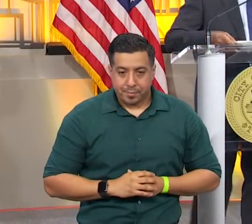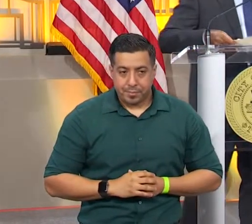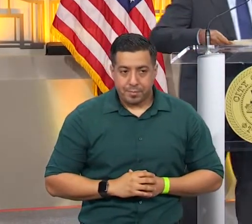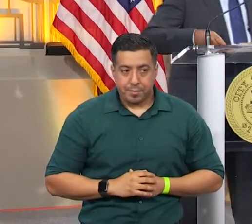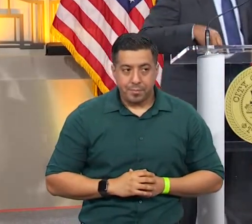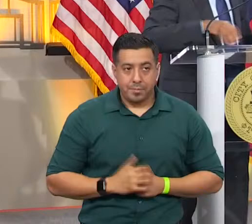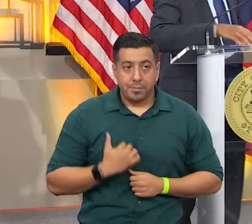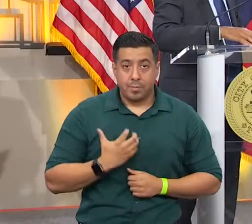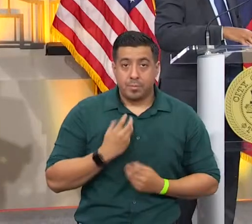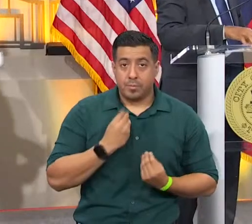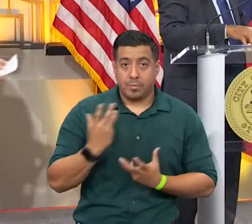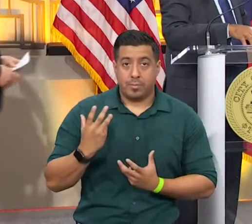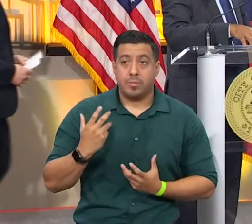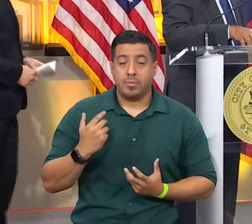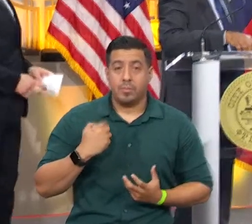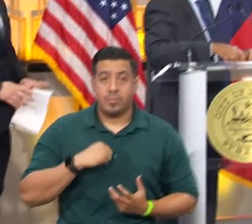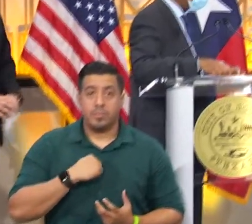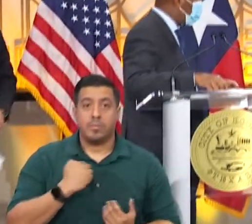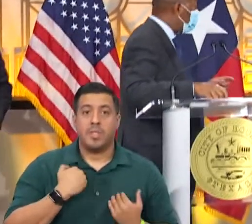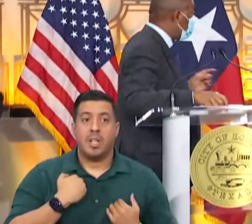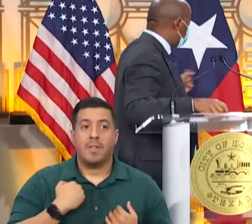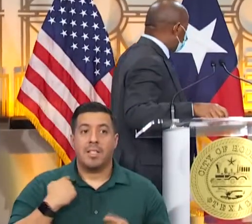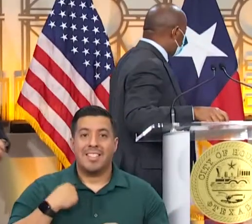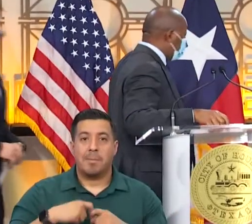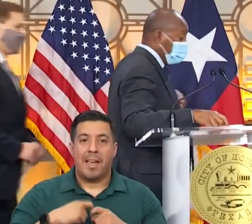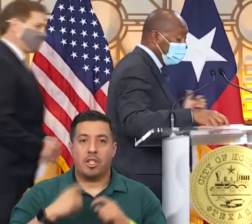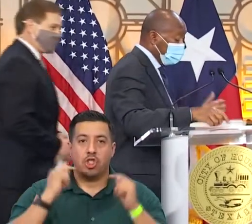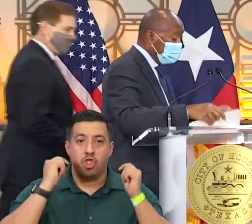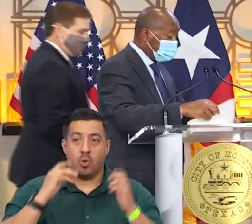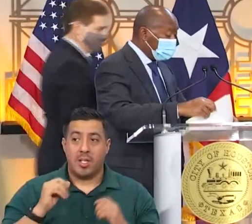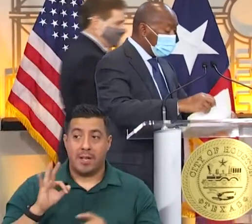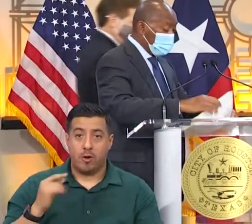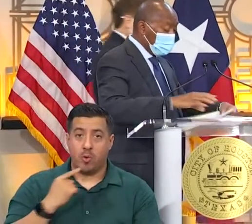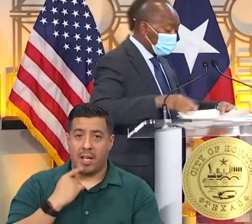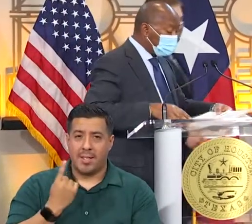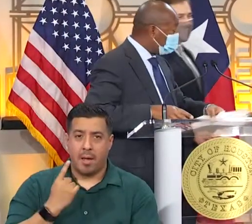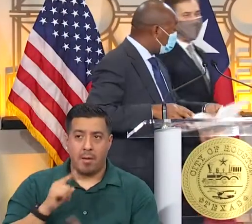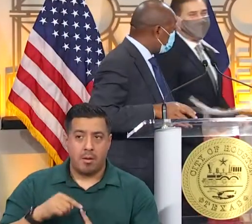And I want you to know I've got my Spanish tutor, so if you miss anything,